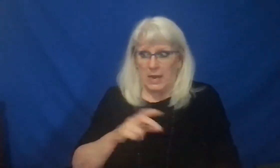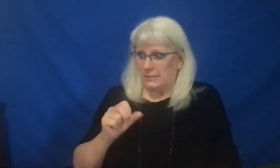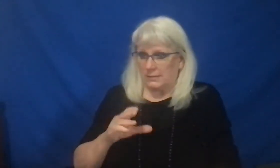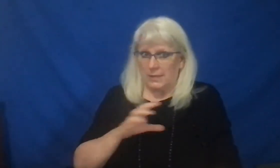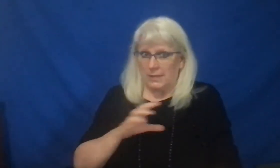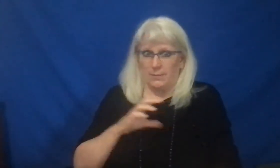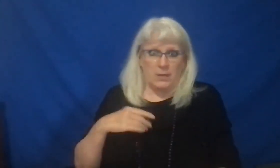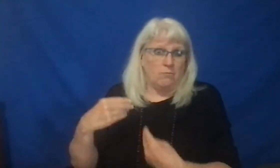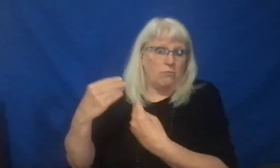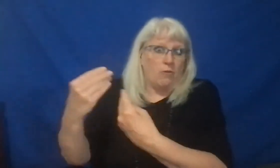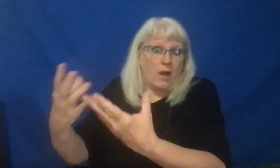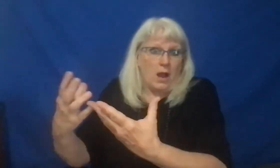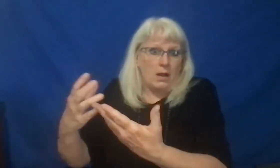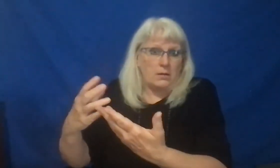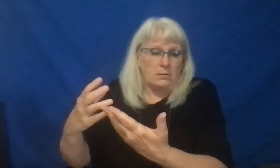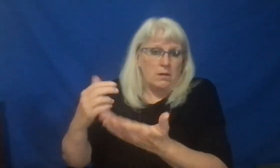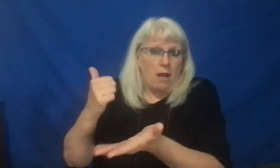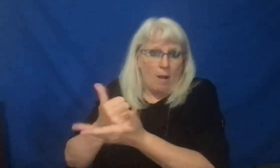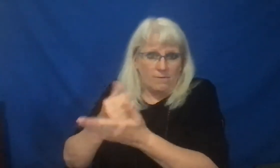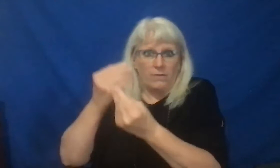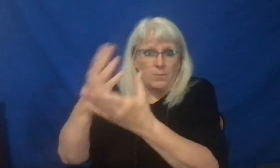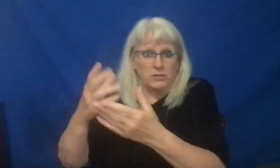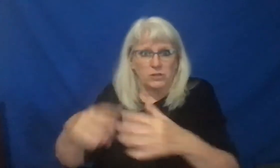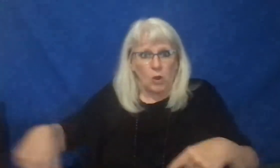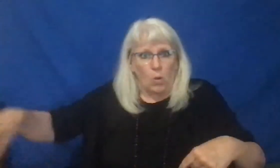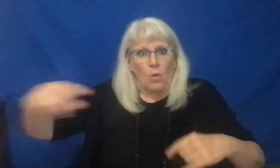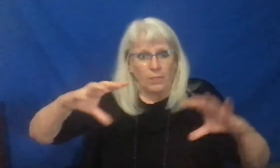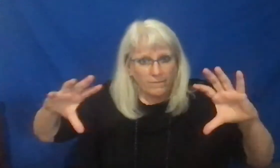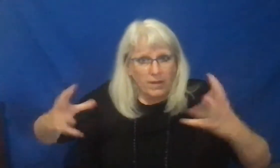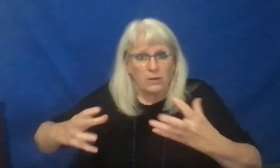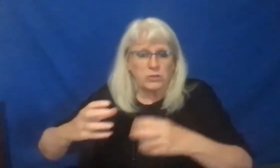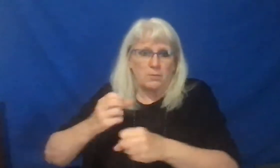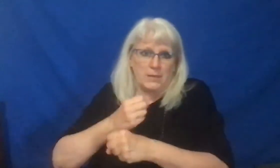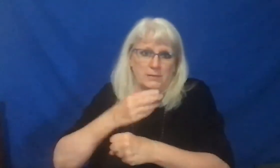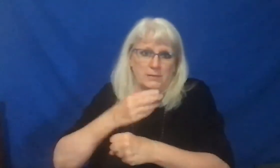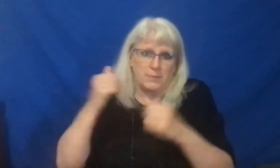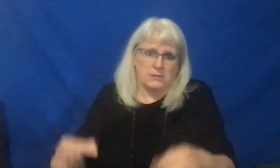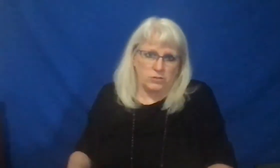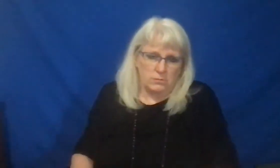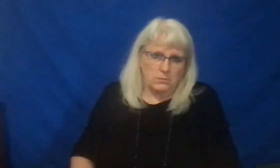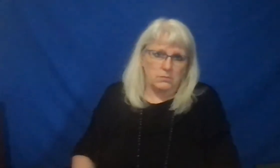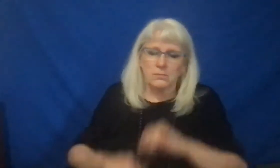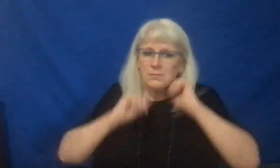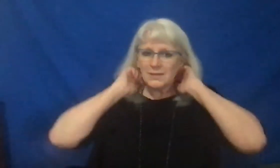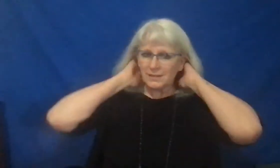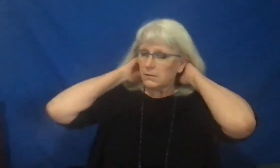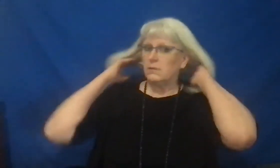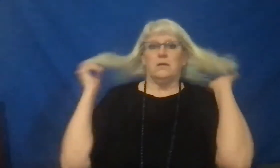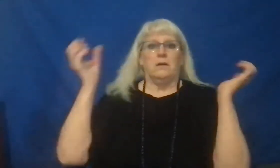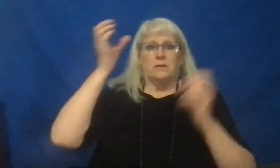the most useful information so the fellowship can make the best decision, right? Because concept 1 says the final